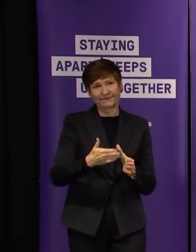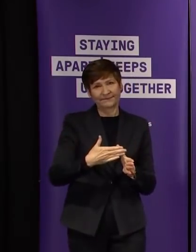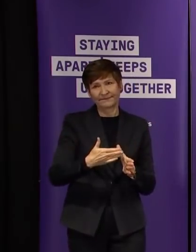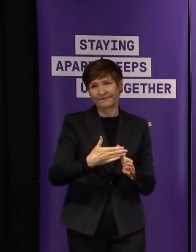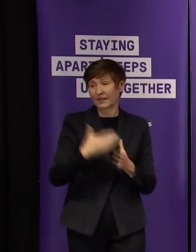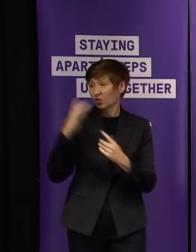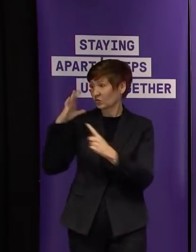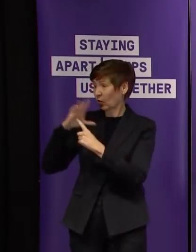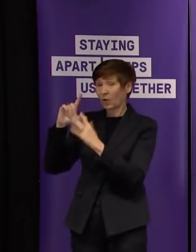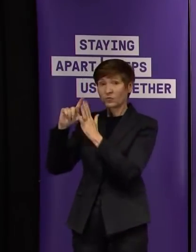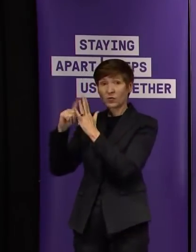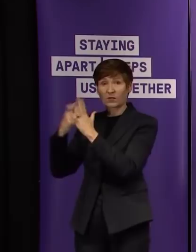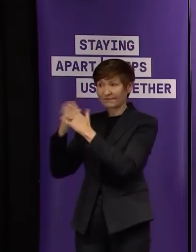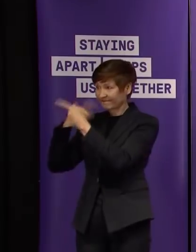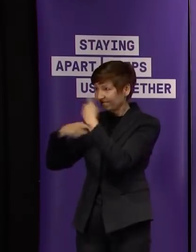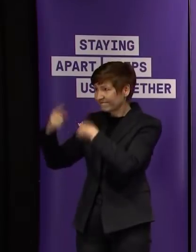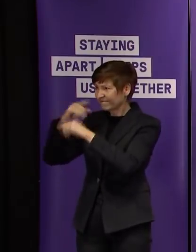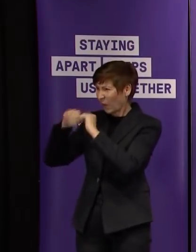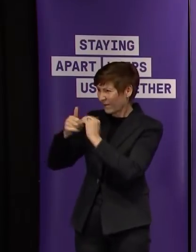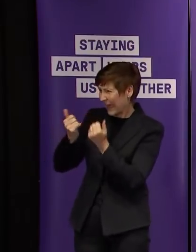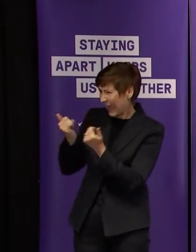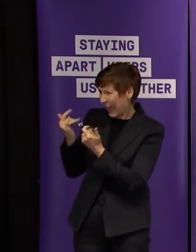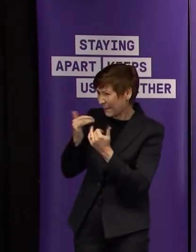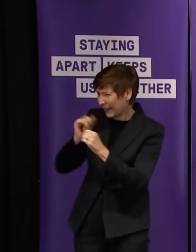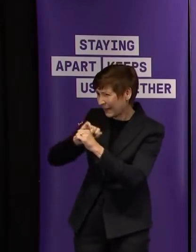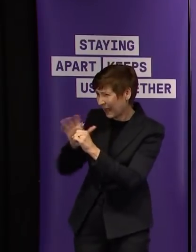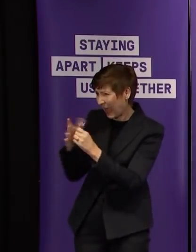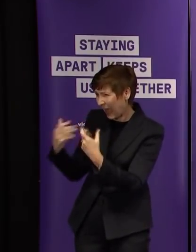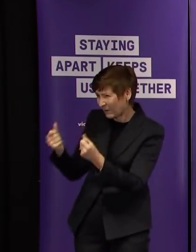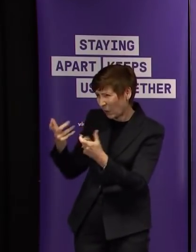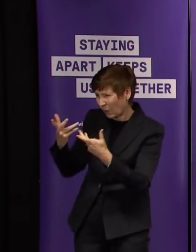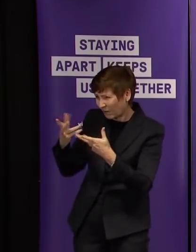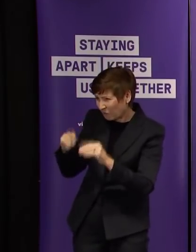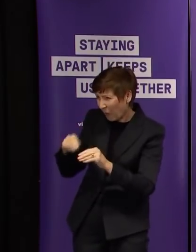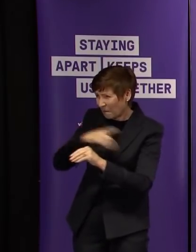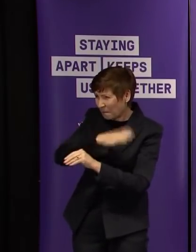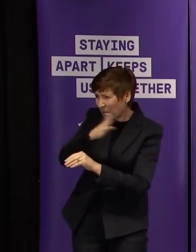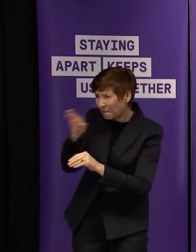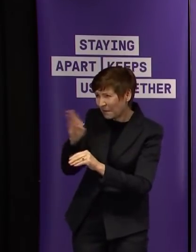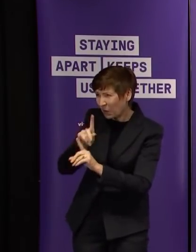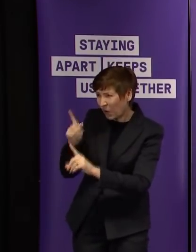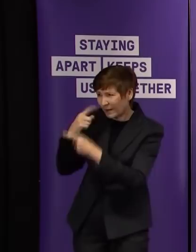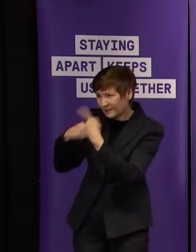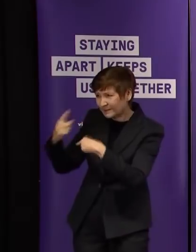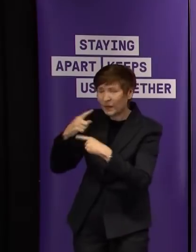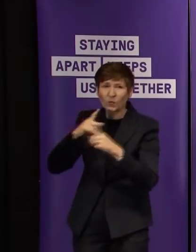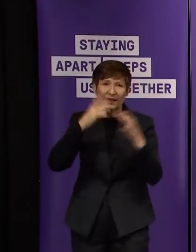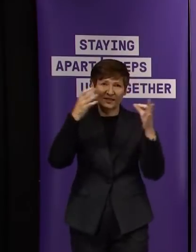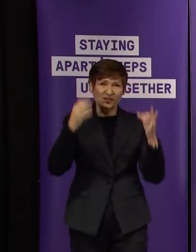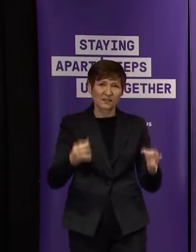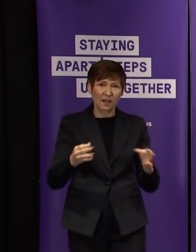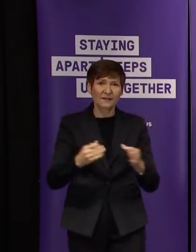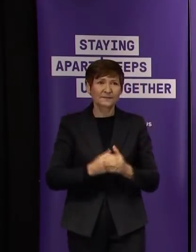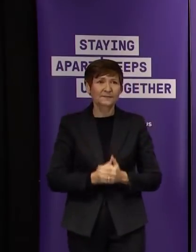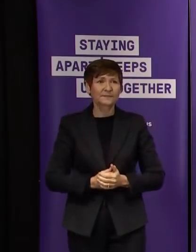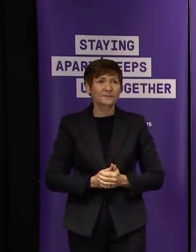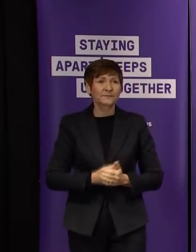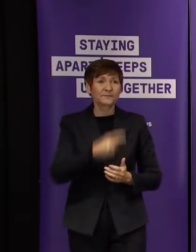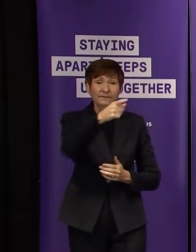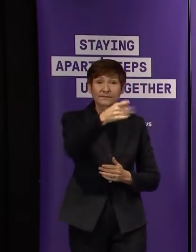numbers and the advice from the public health team. How confident are you that VCE for Melbourne students won't be